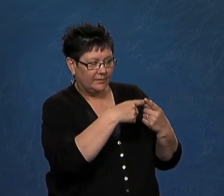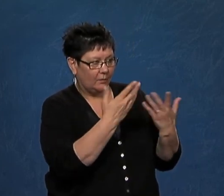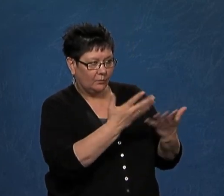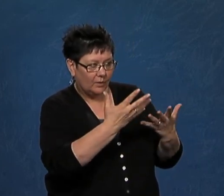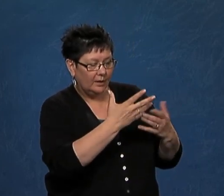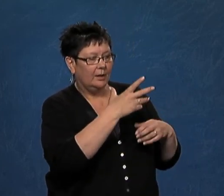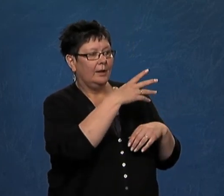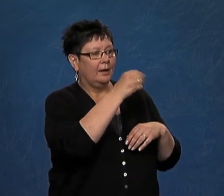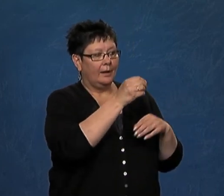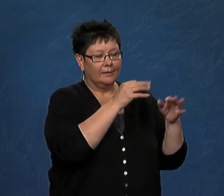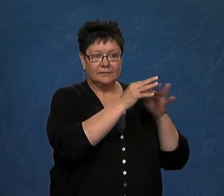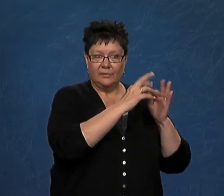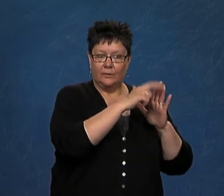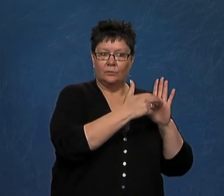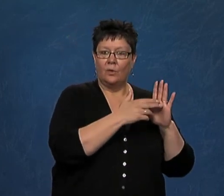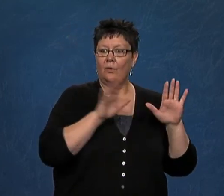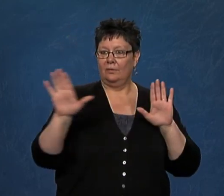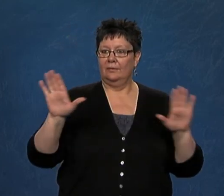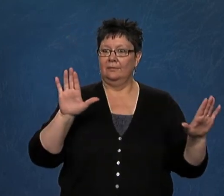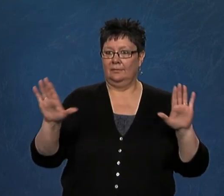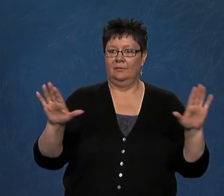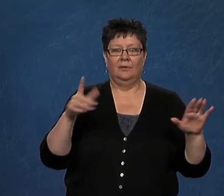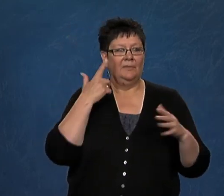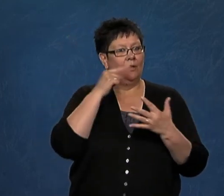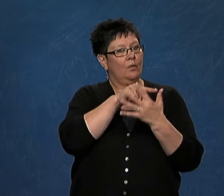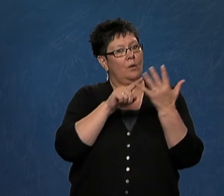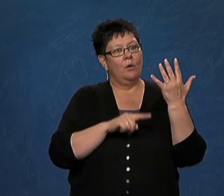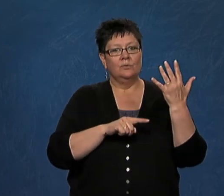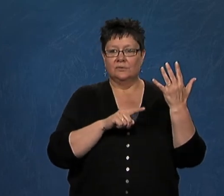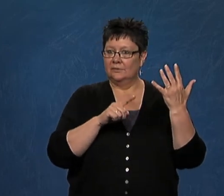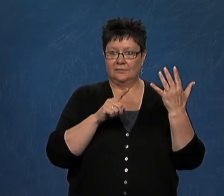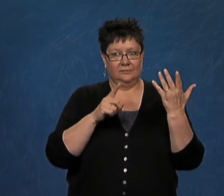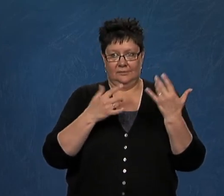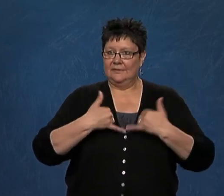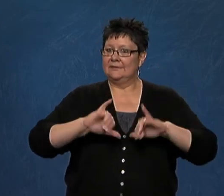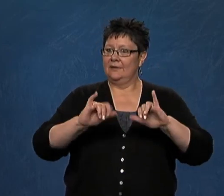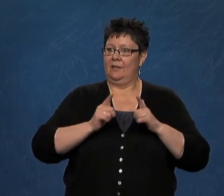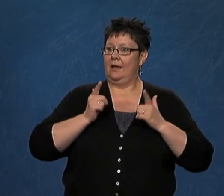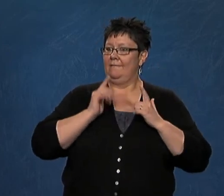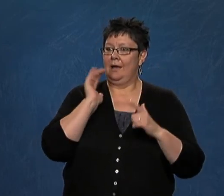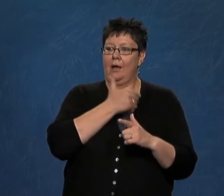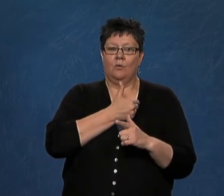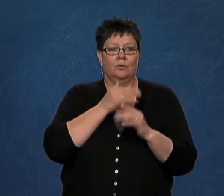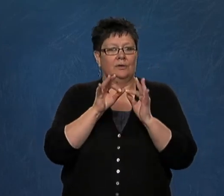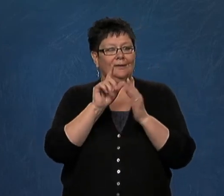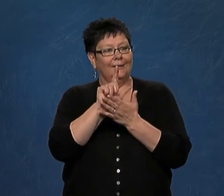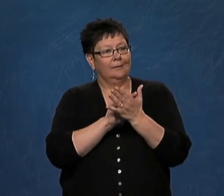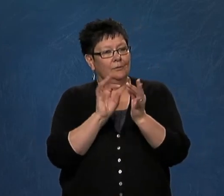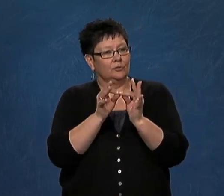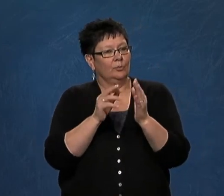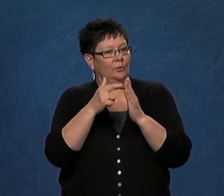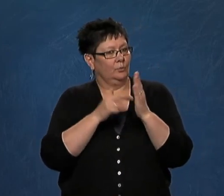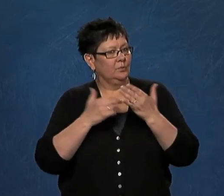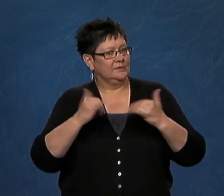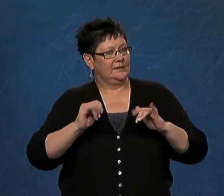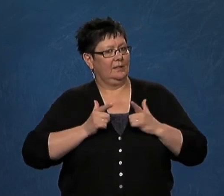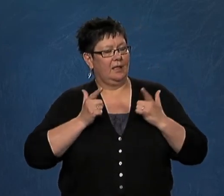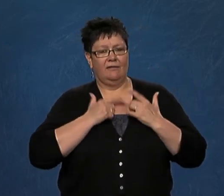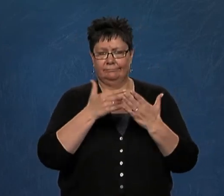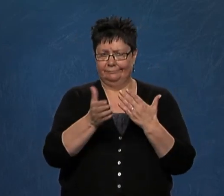meeting with the attorney, getting information about the case and explaining their role as well, because all of that is still very important and